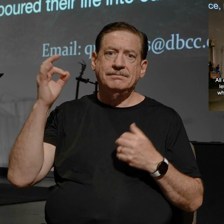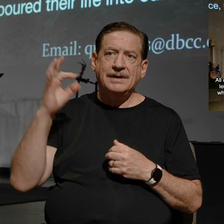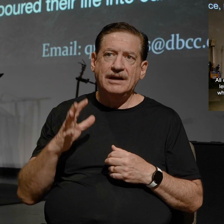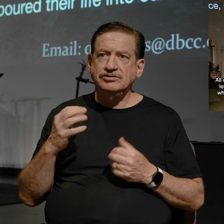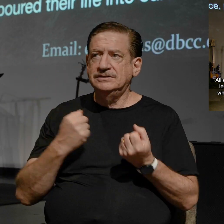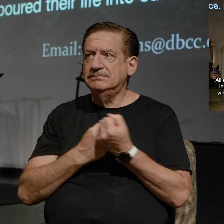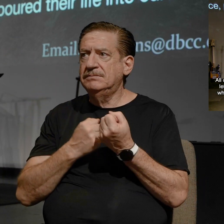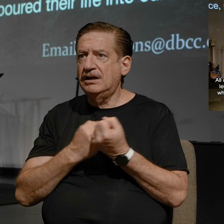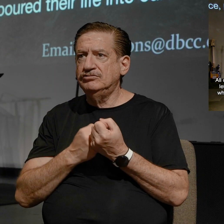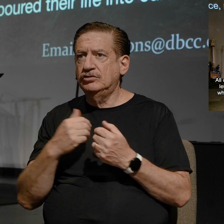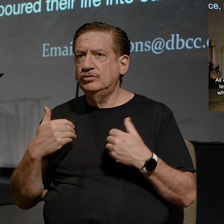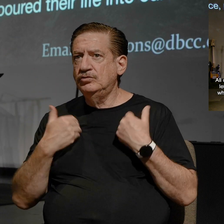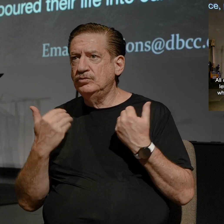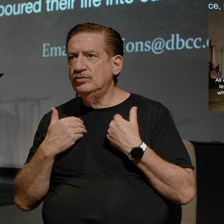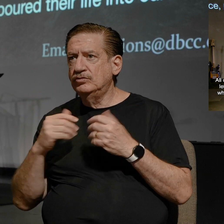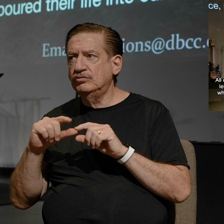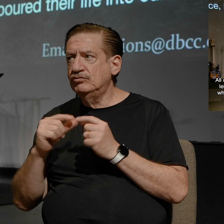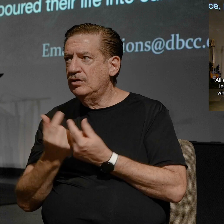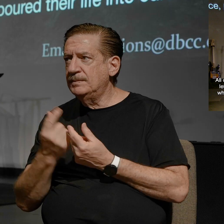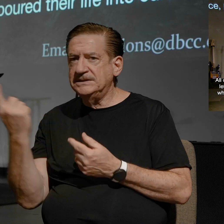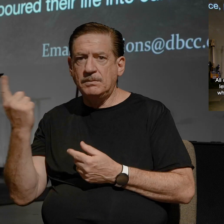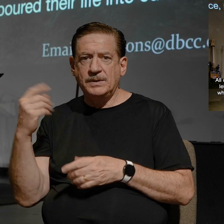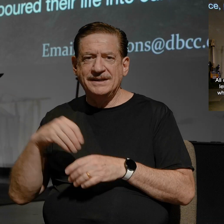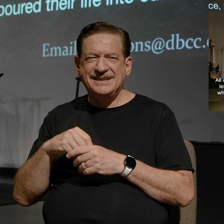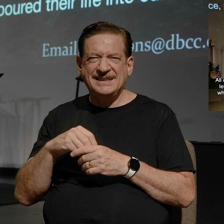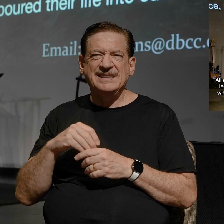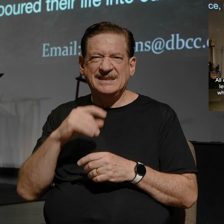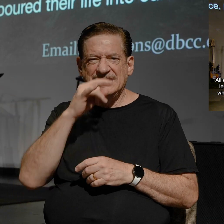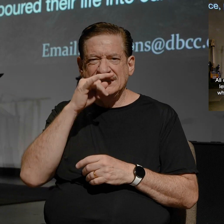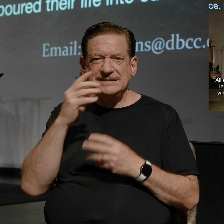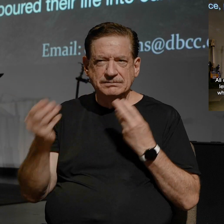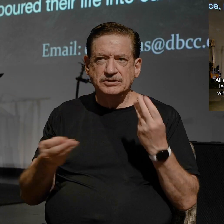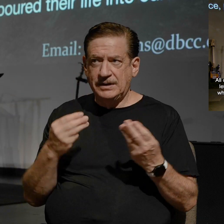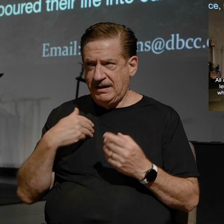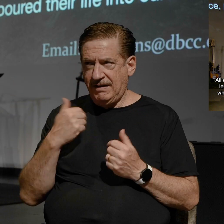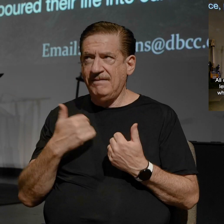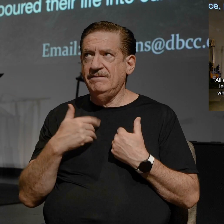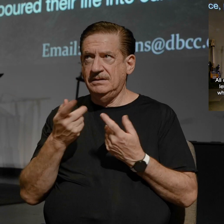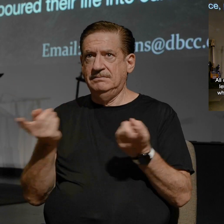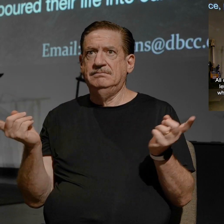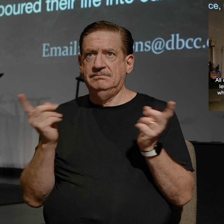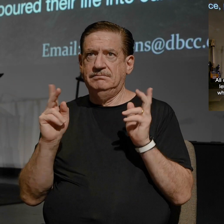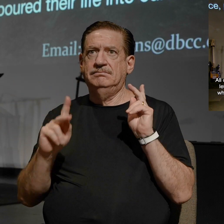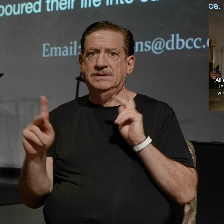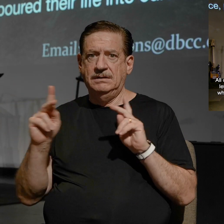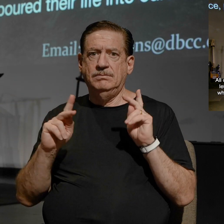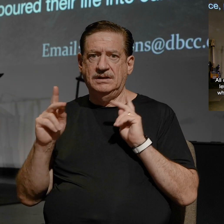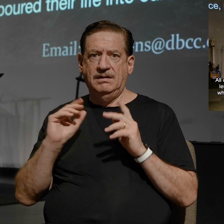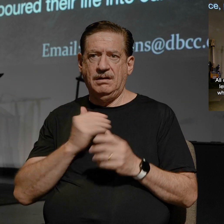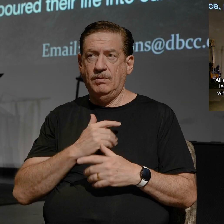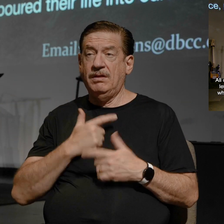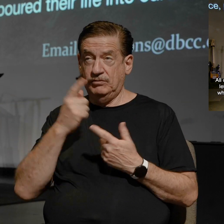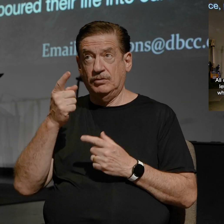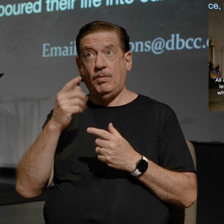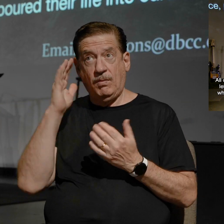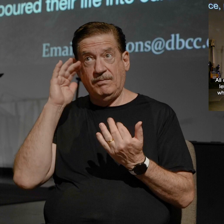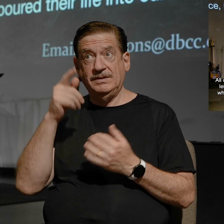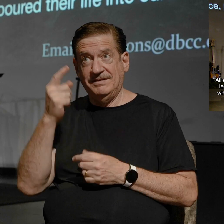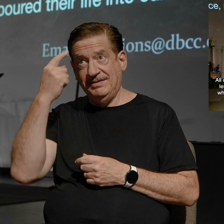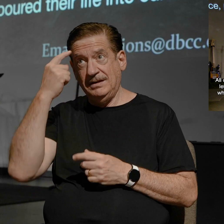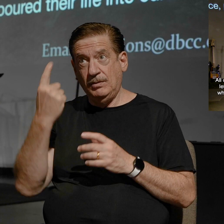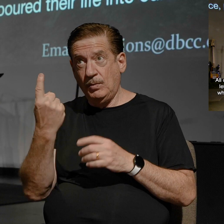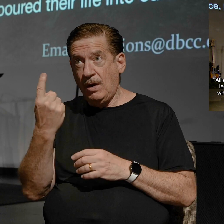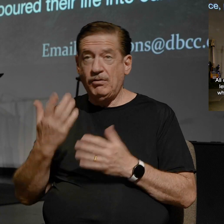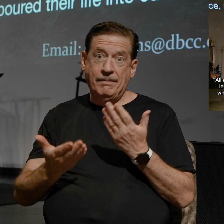youth group or someone in kids ministry. We all have these people, right, in our lives. Hopefully you can think of at least one, maybe more